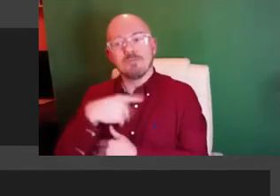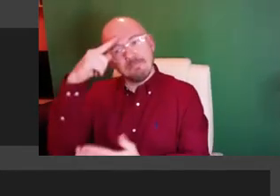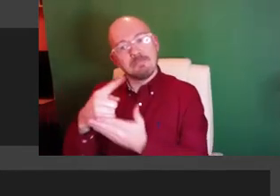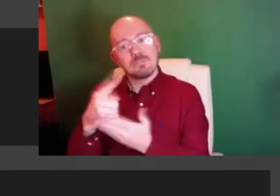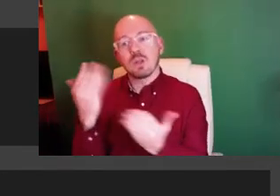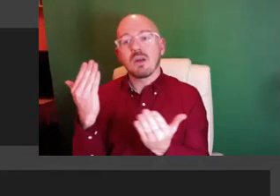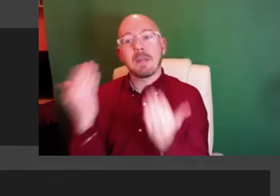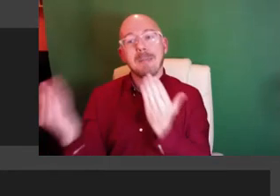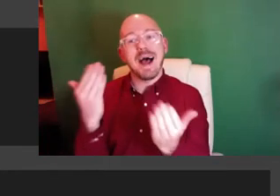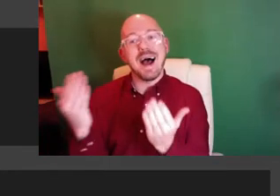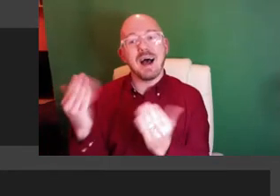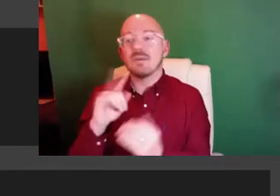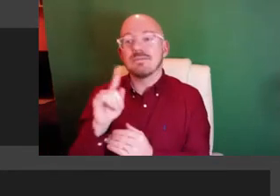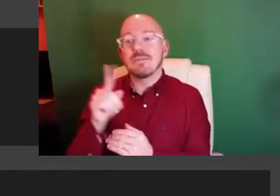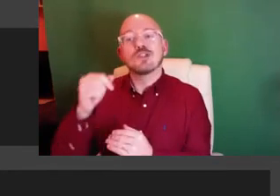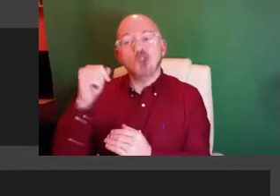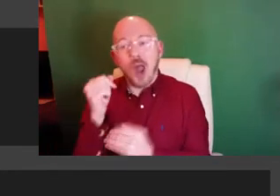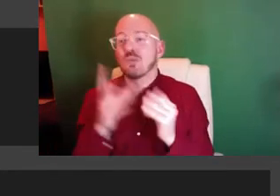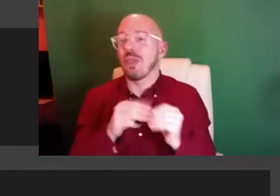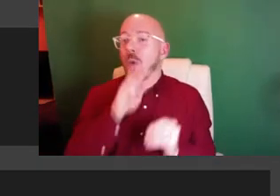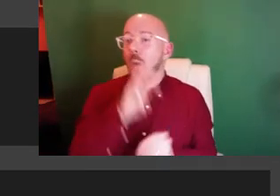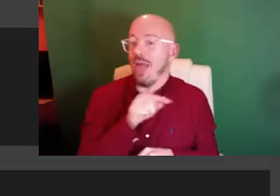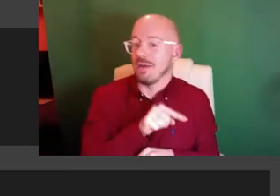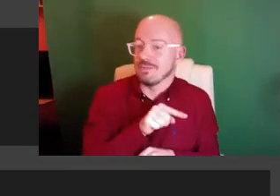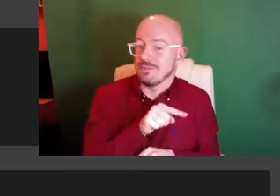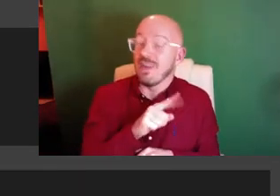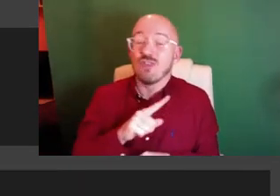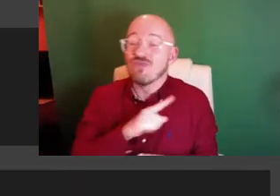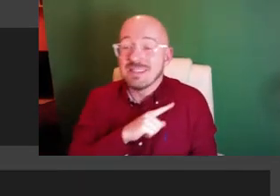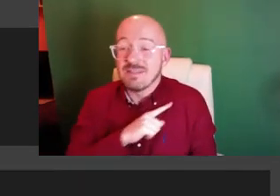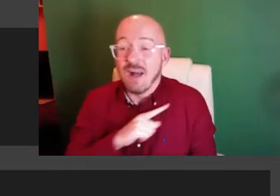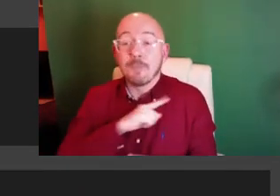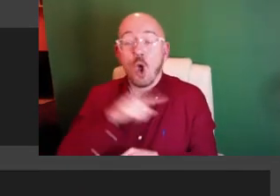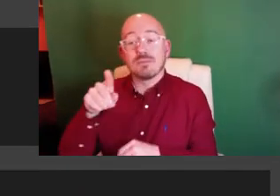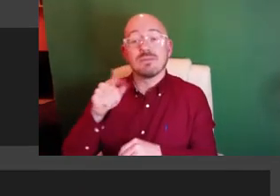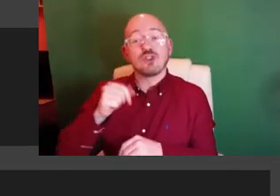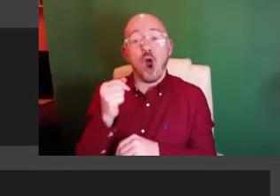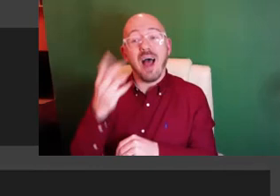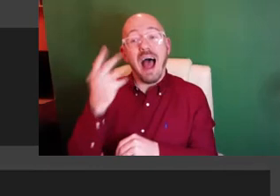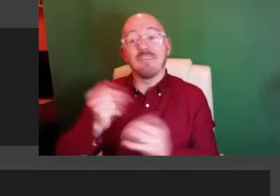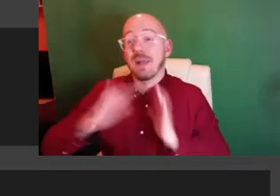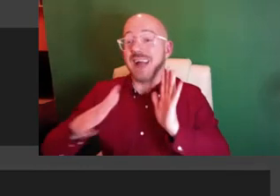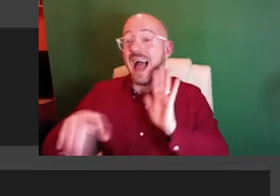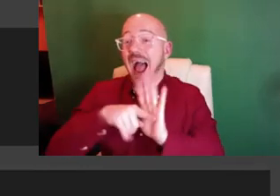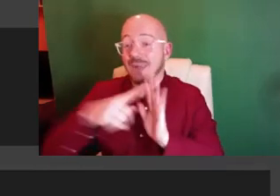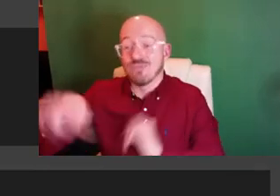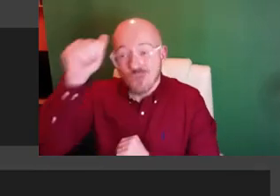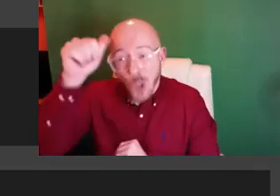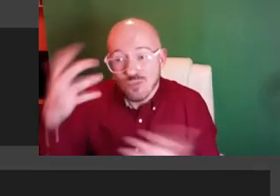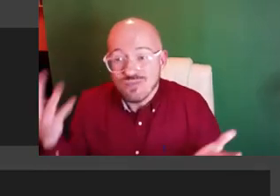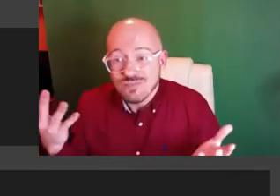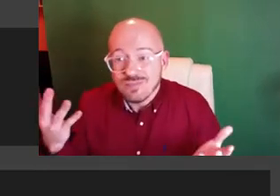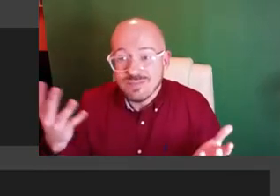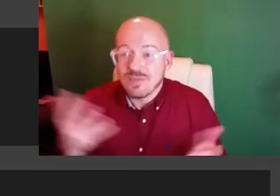In phase 1 we only focused on Scotland, but phase 2 was when we decided to do a comparison between Scotland